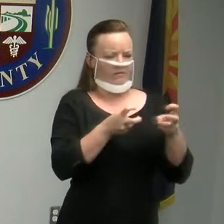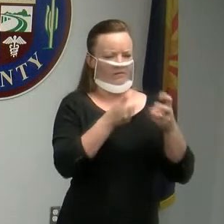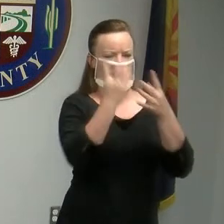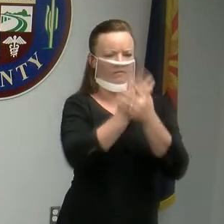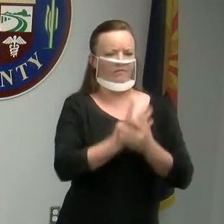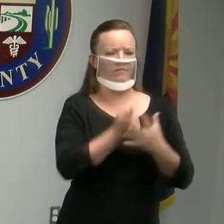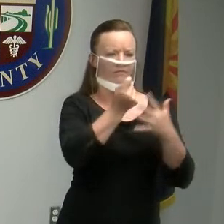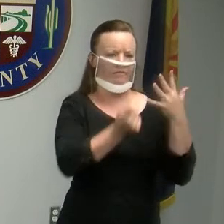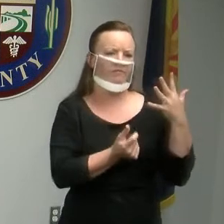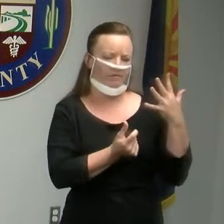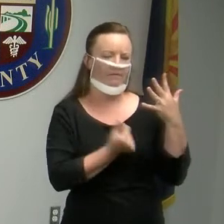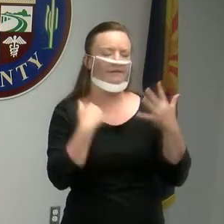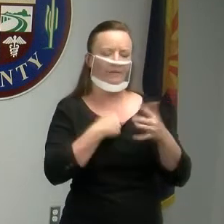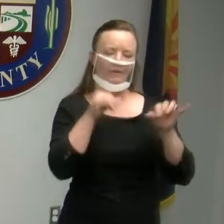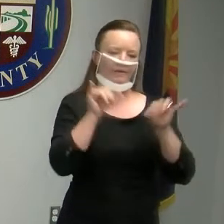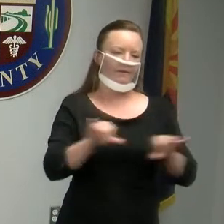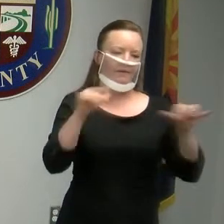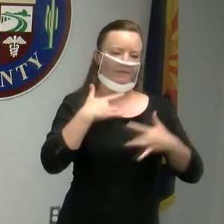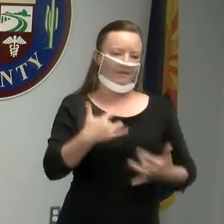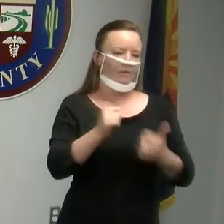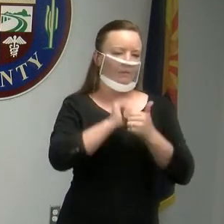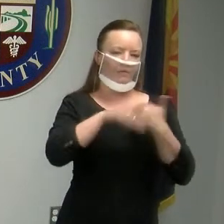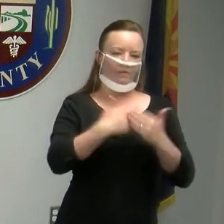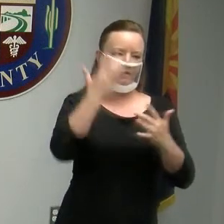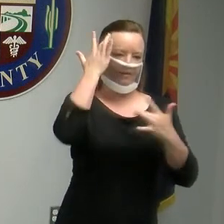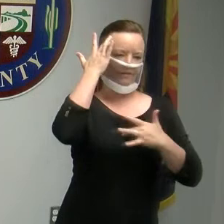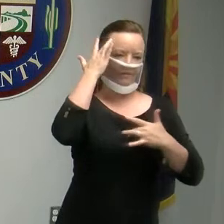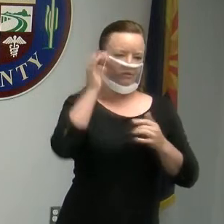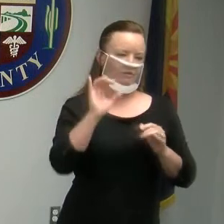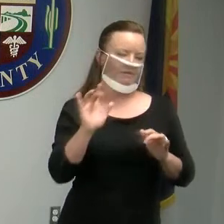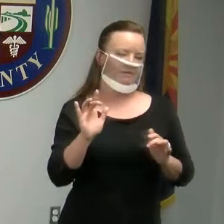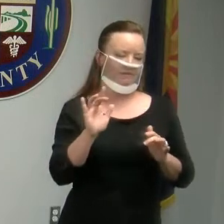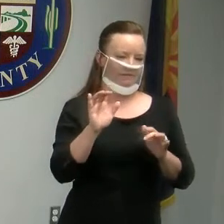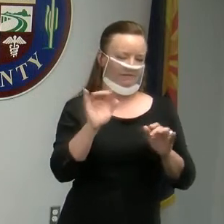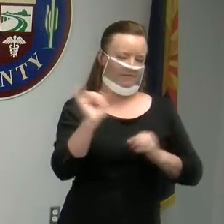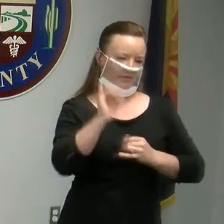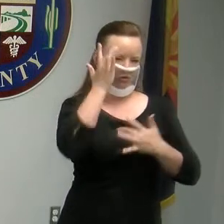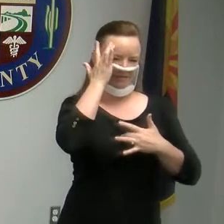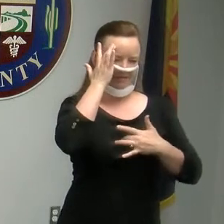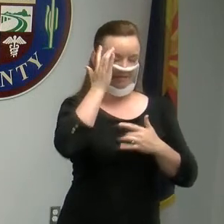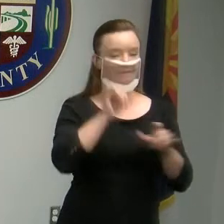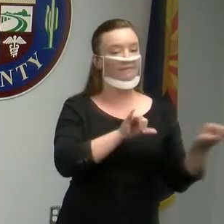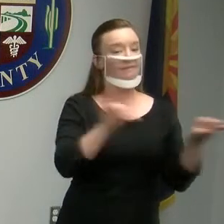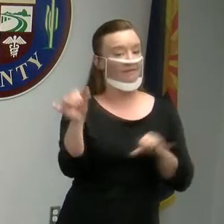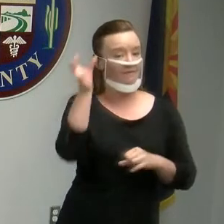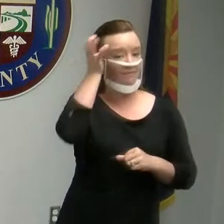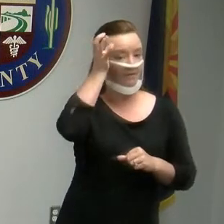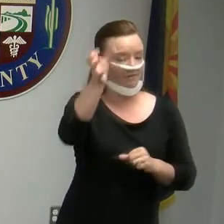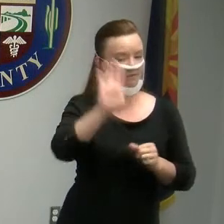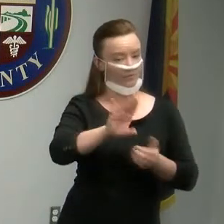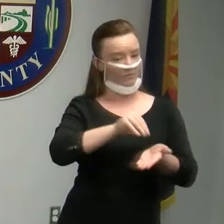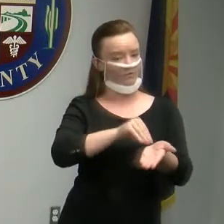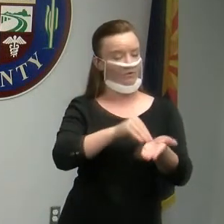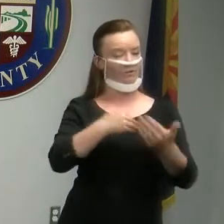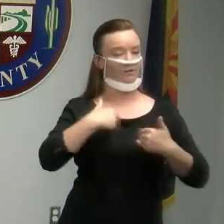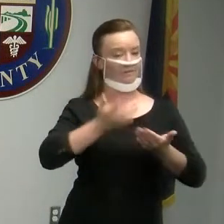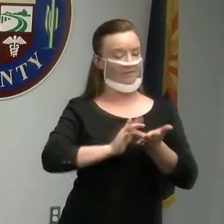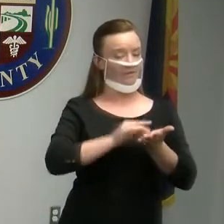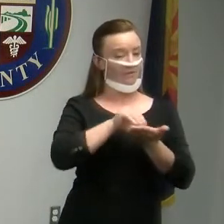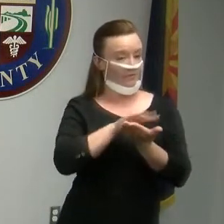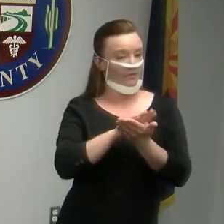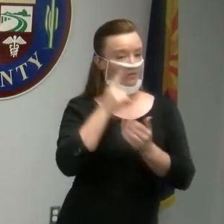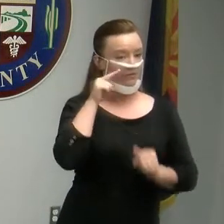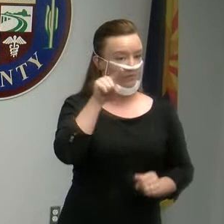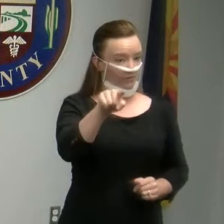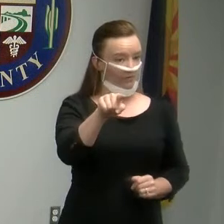us. And another way to look at that is it's kind of like how your doctor's office has a medical record for you. When you get your CAT scan